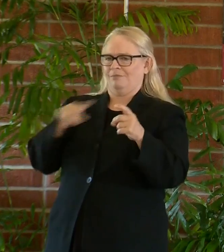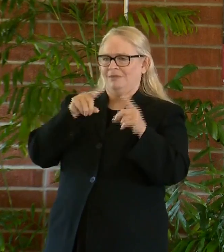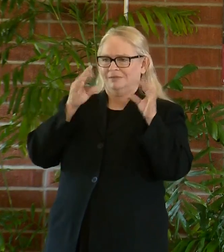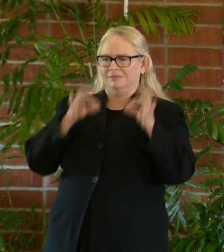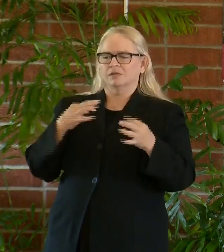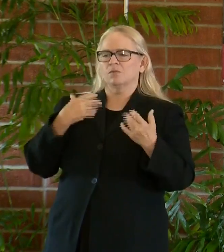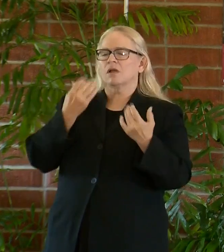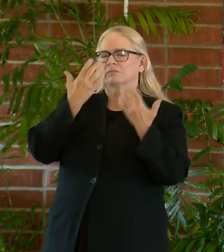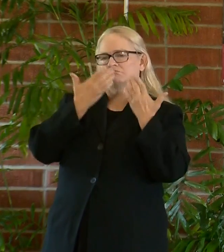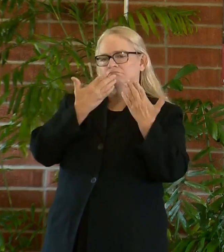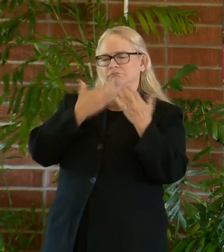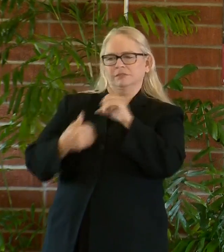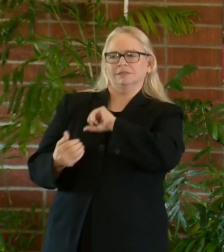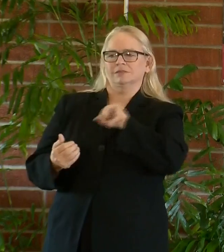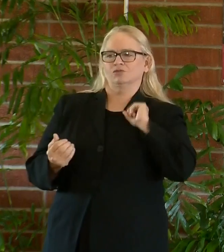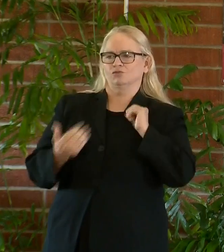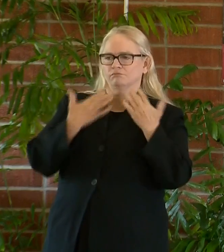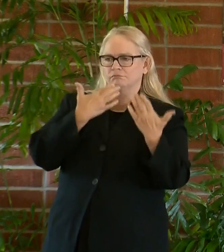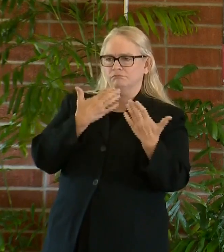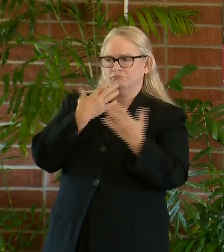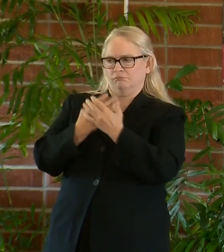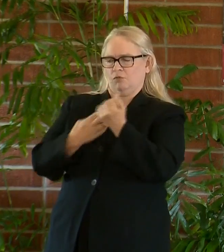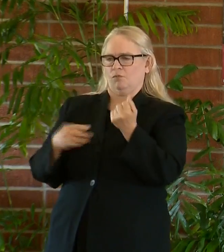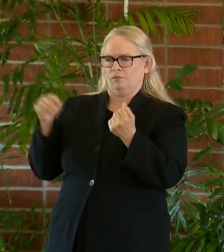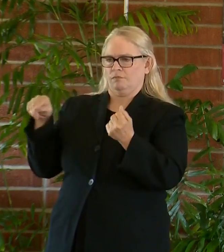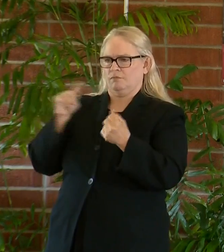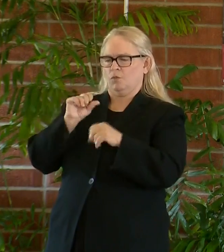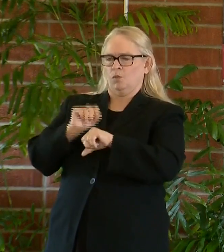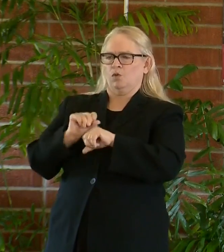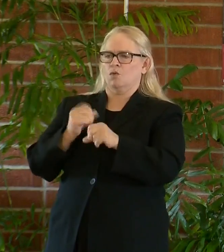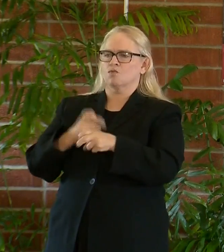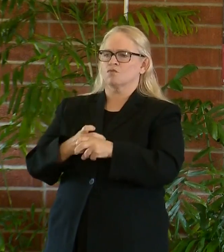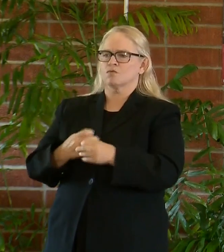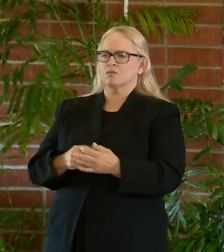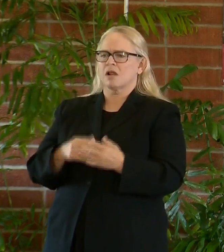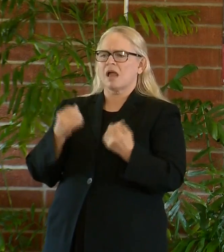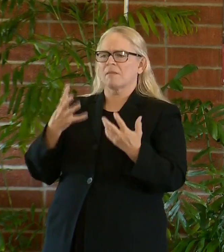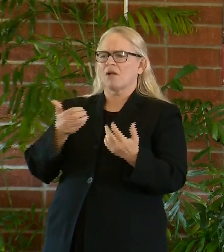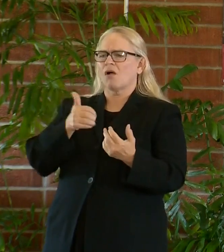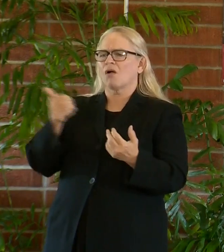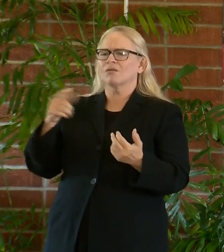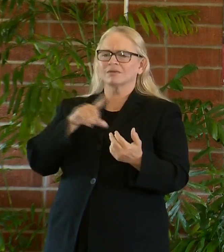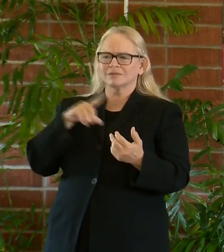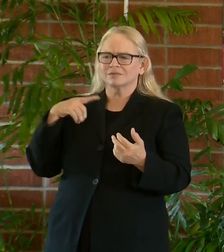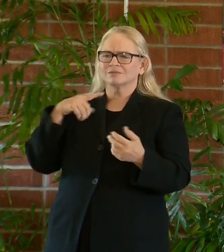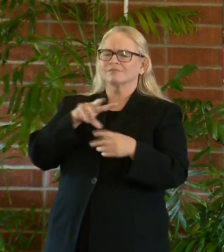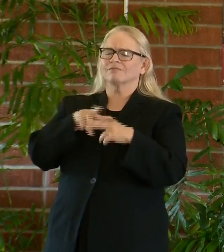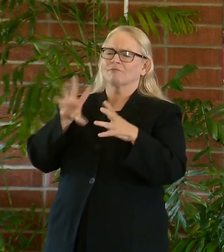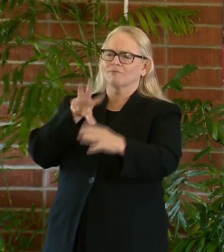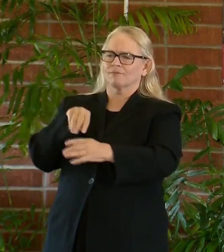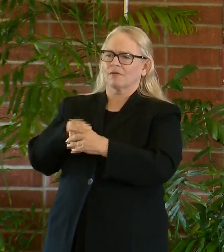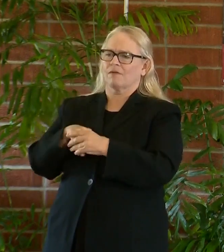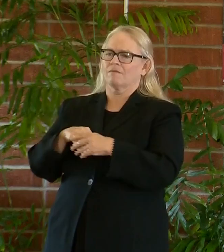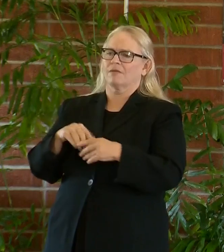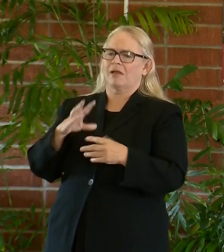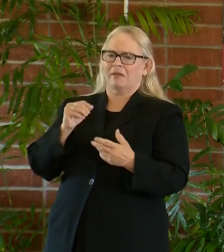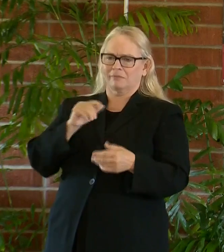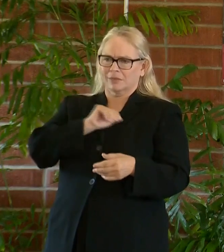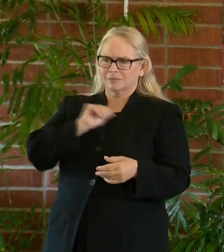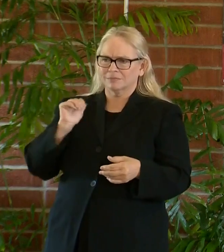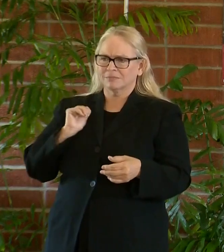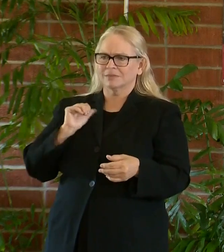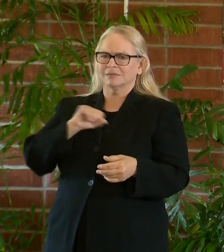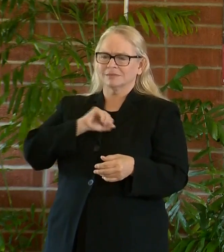that effort. I want to thank many of the other elected officials, representatives in the Assembly and Senate as well, for their counsel